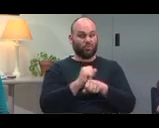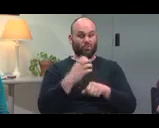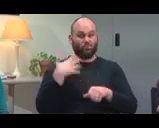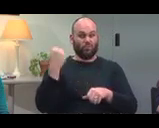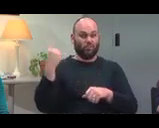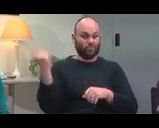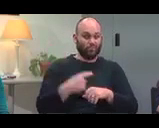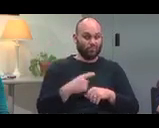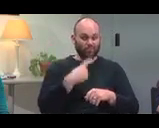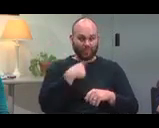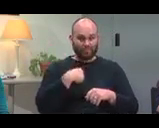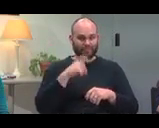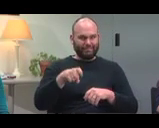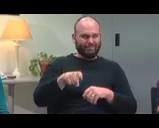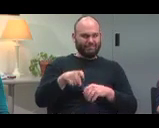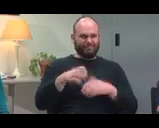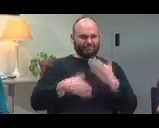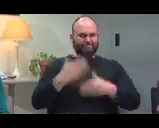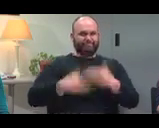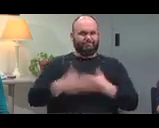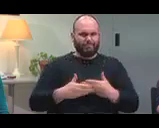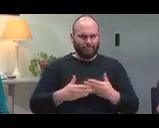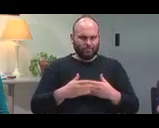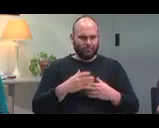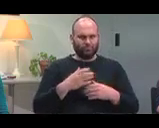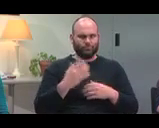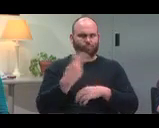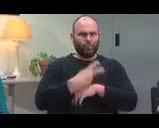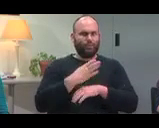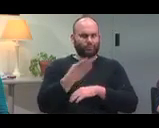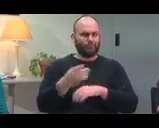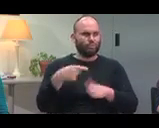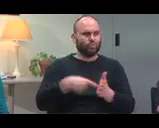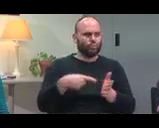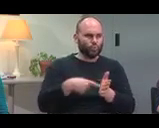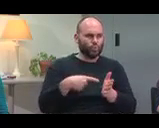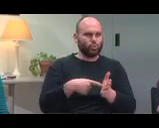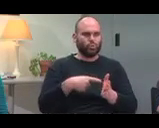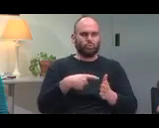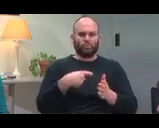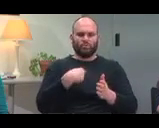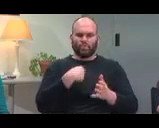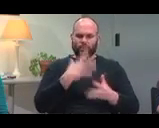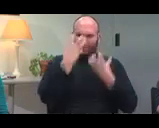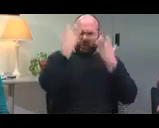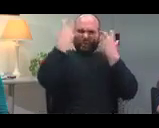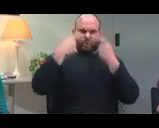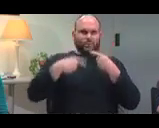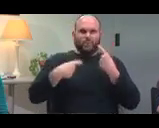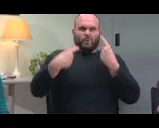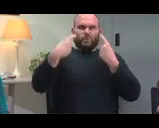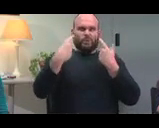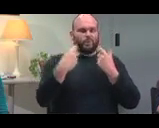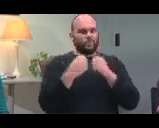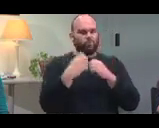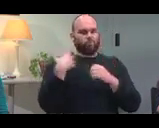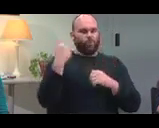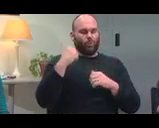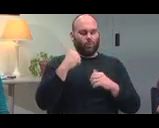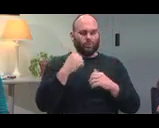presses me for a deadline or something, I snap at her. I may even argue about it, even though I know